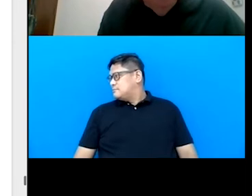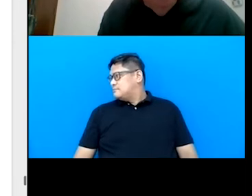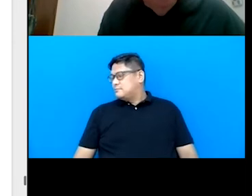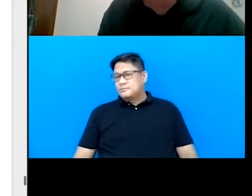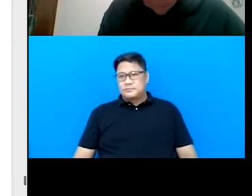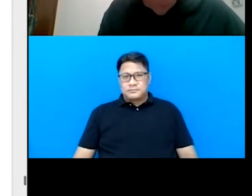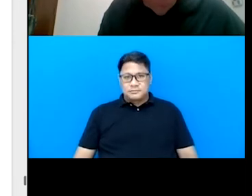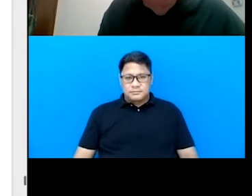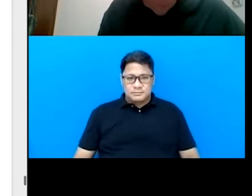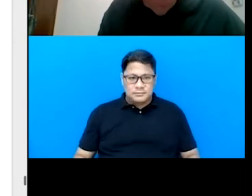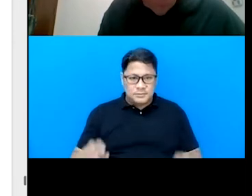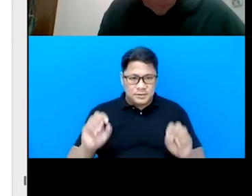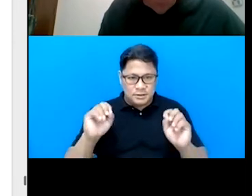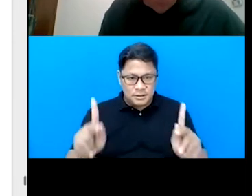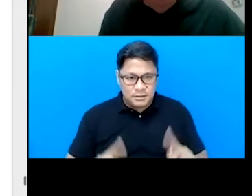Okay.